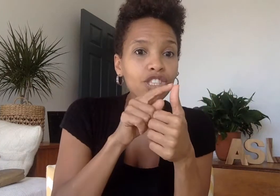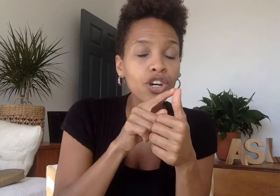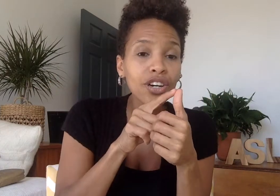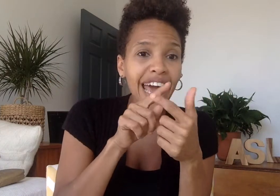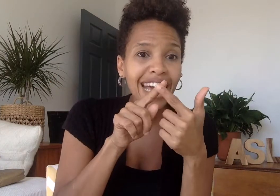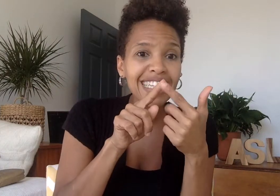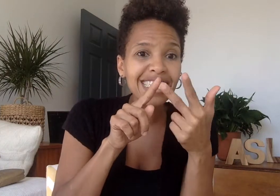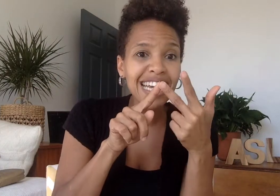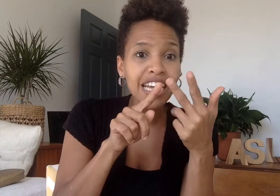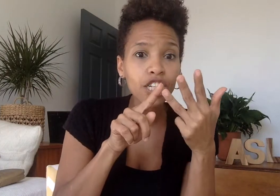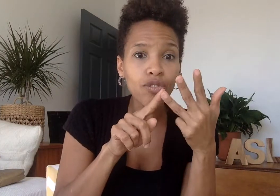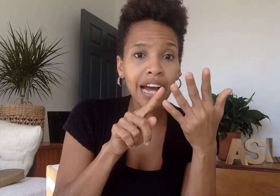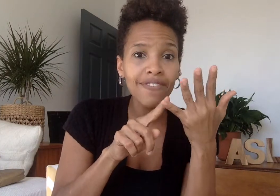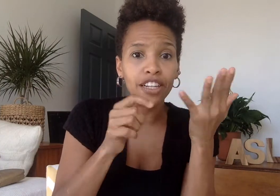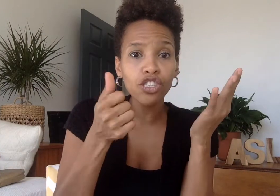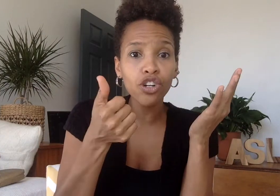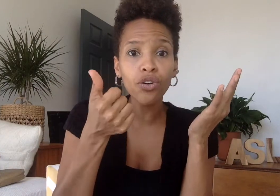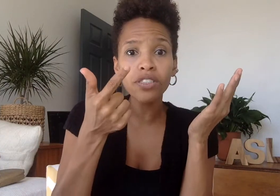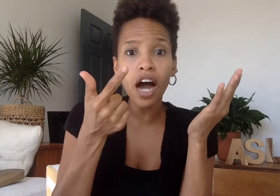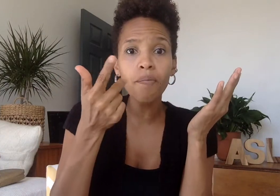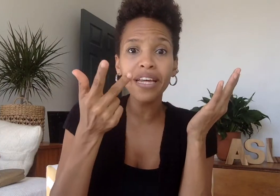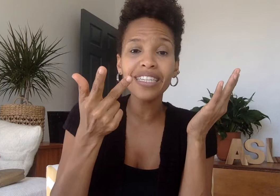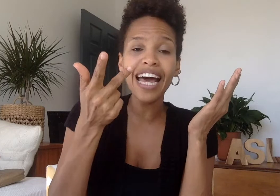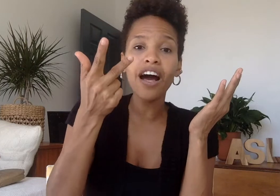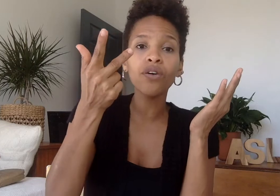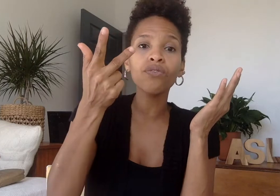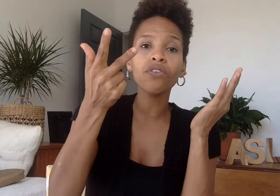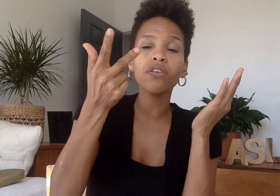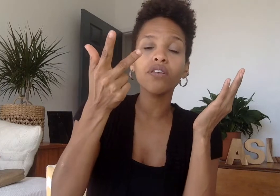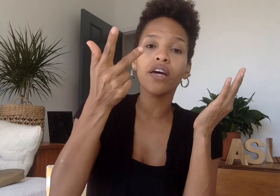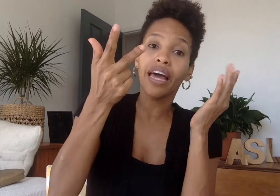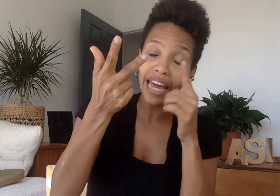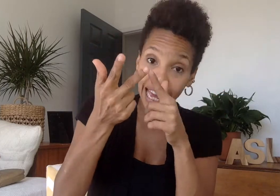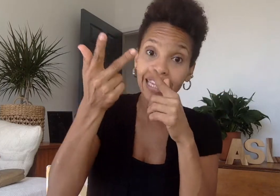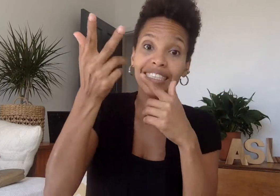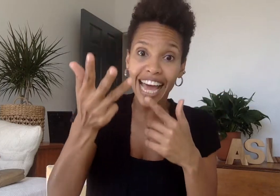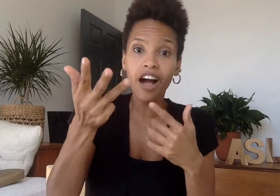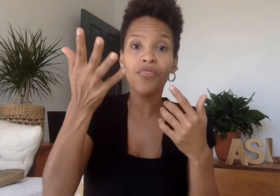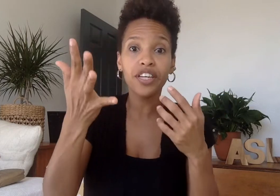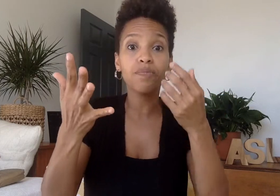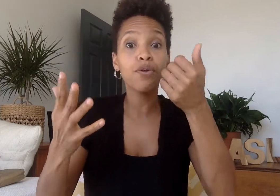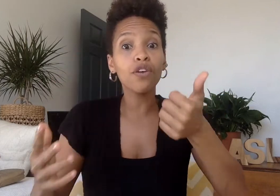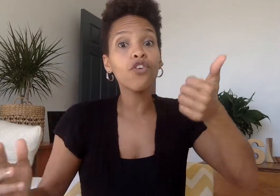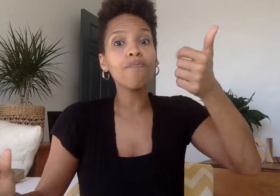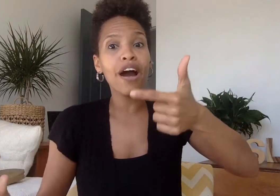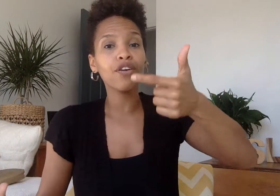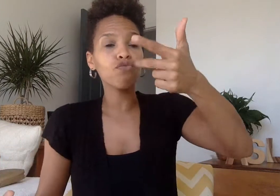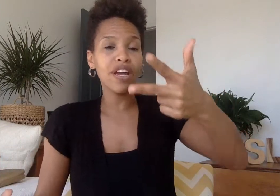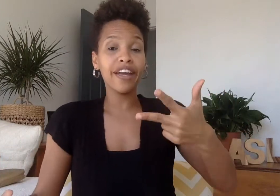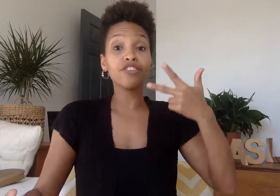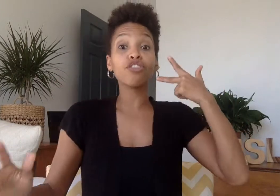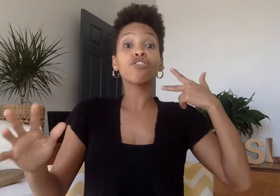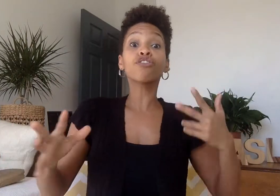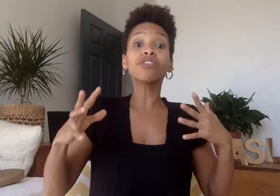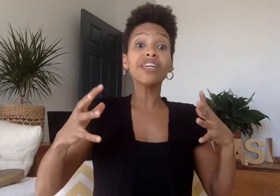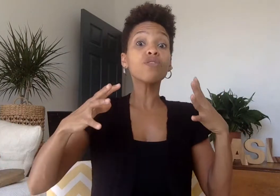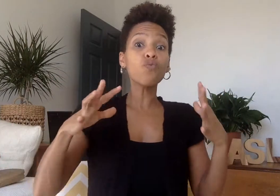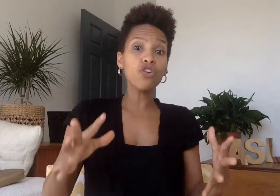took a scenic drive that circled up and down this beautiful mountain range. 13